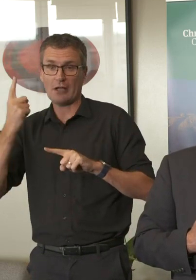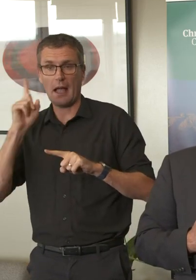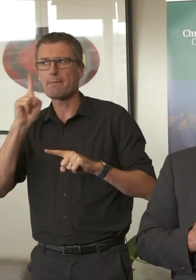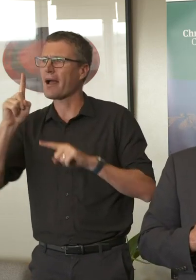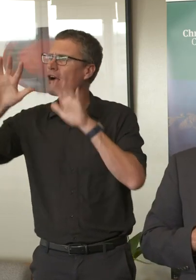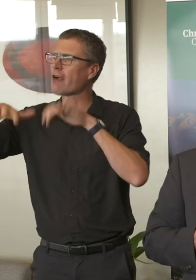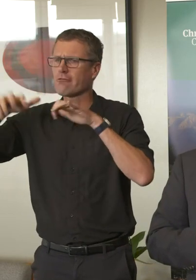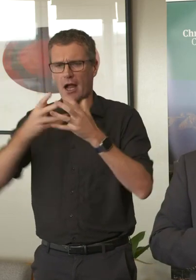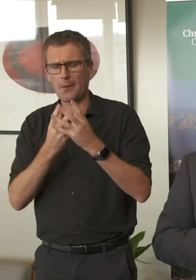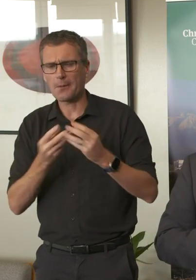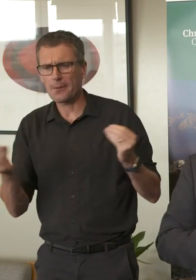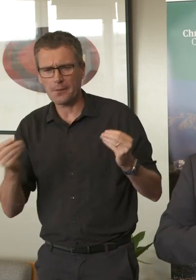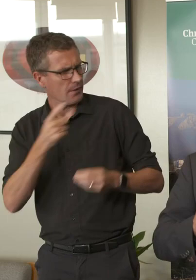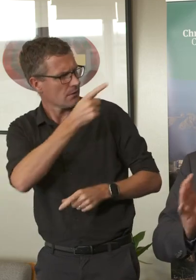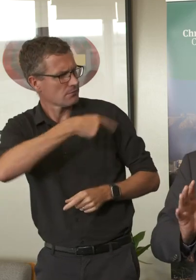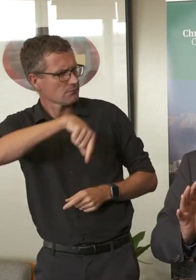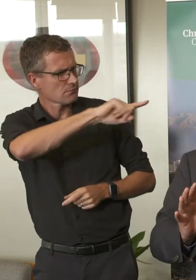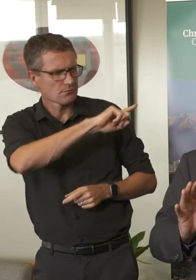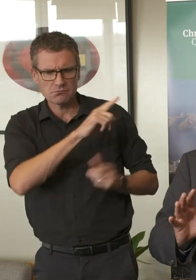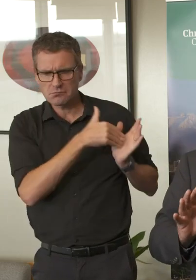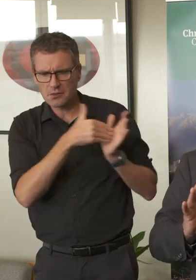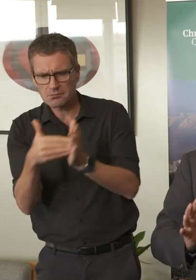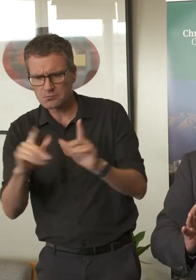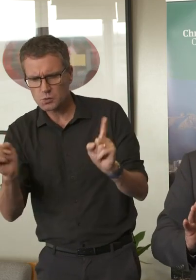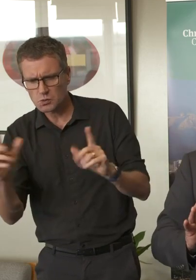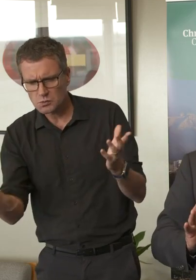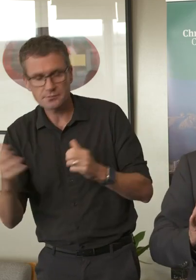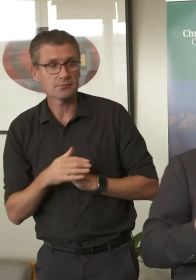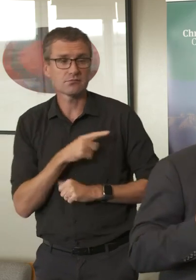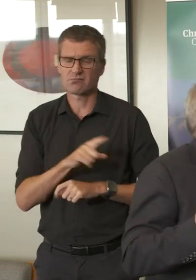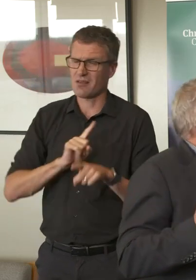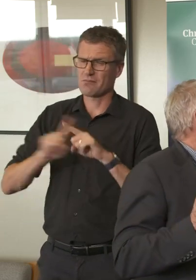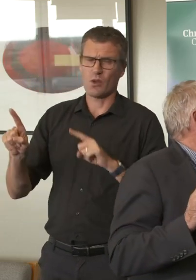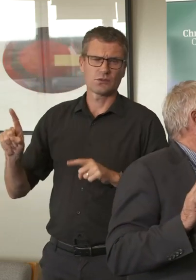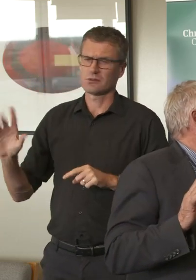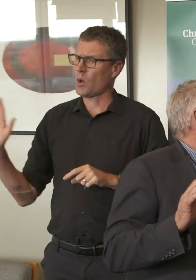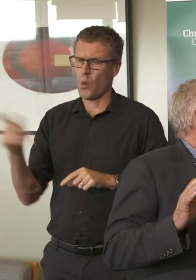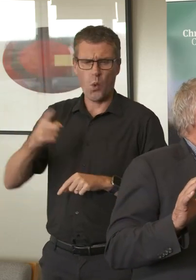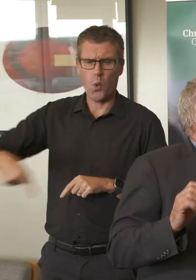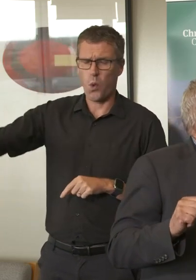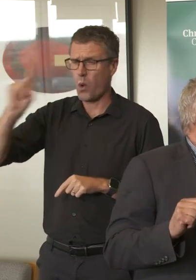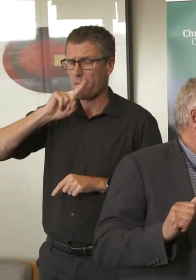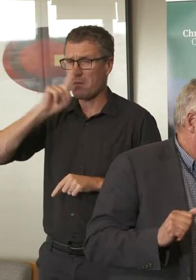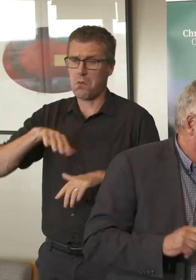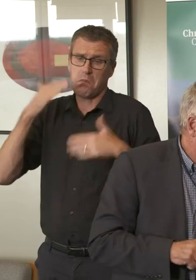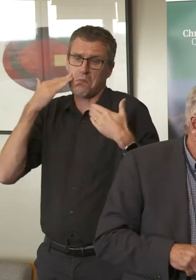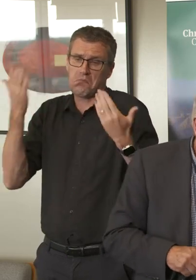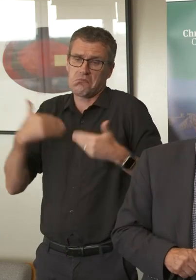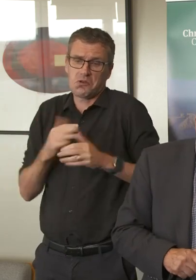yourselves, local authorities and civil defence? Joe Average really won't notice any difference. Is that fair to say? Yeah, I think